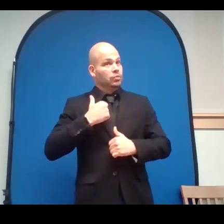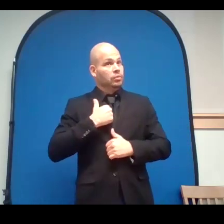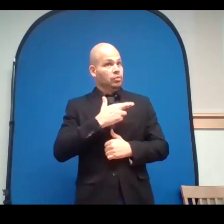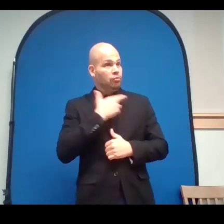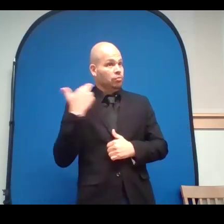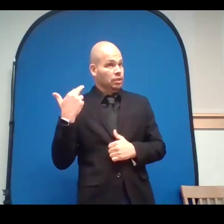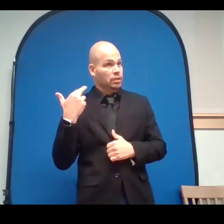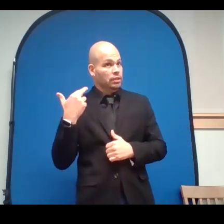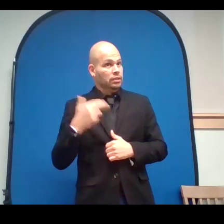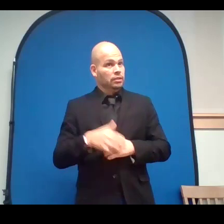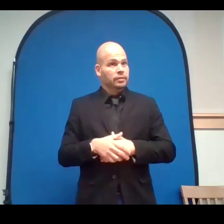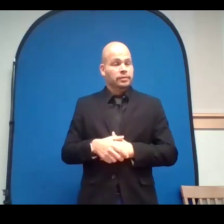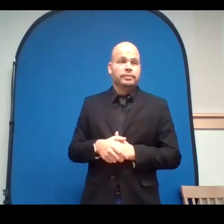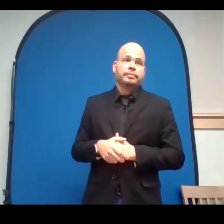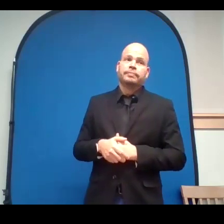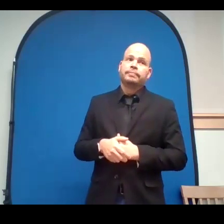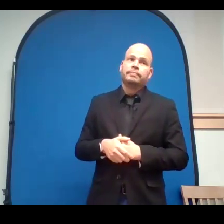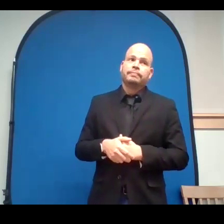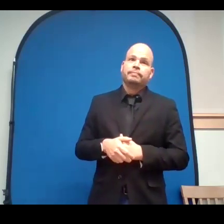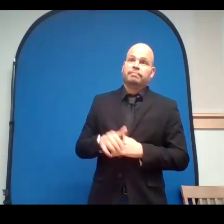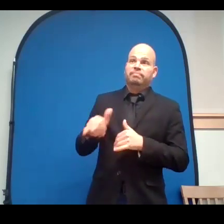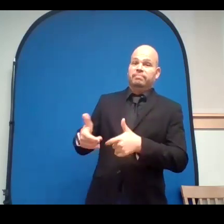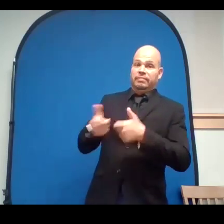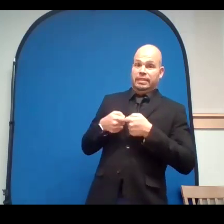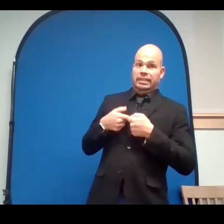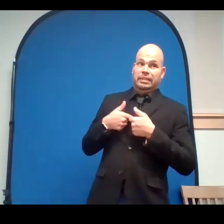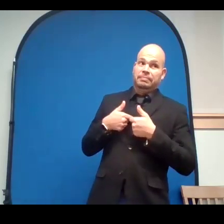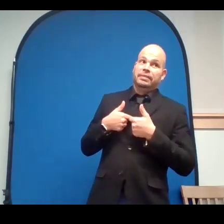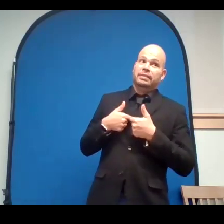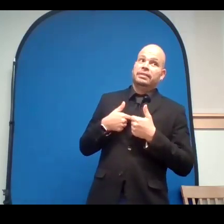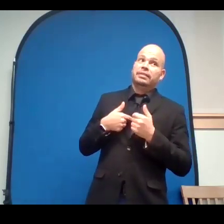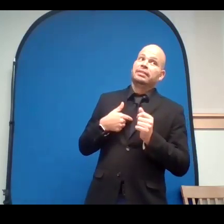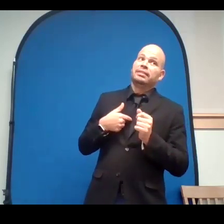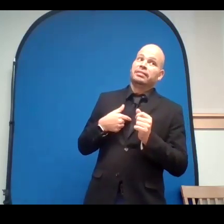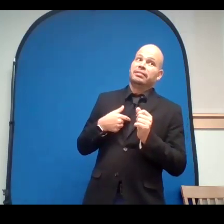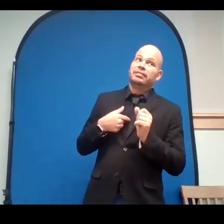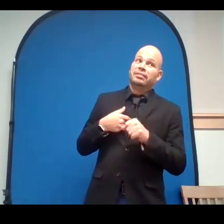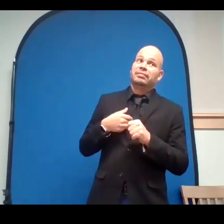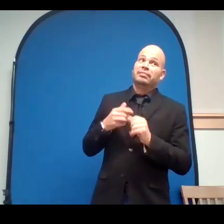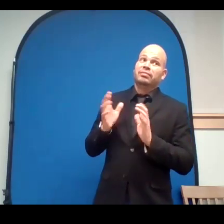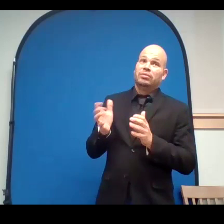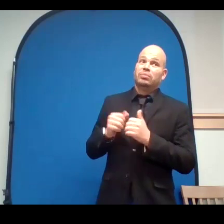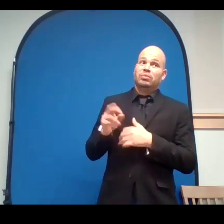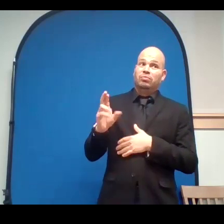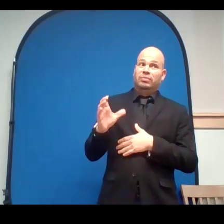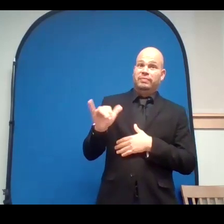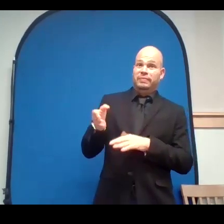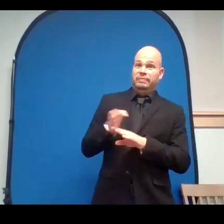from... Based on the text message, then, I will say that after my conversation with Card the day prior,